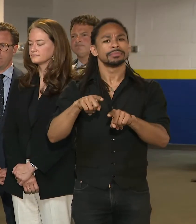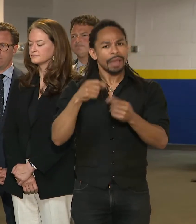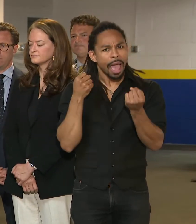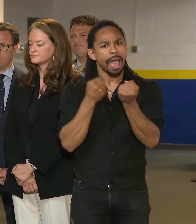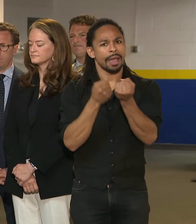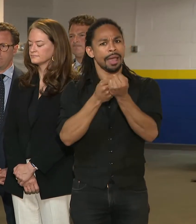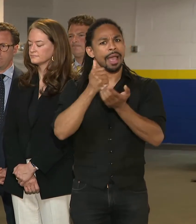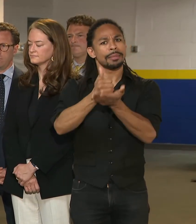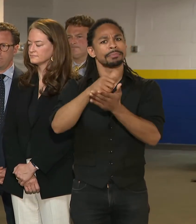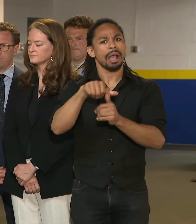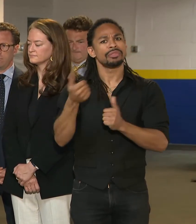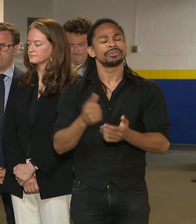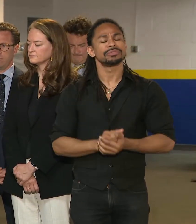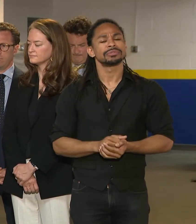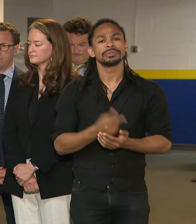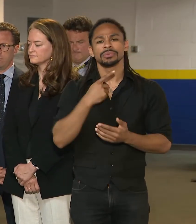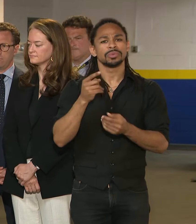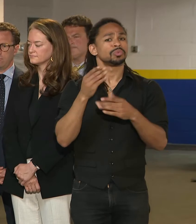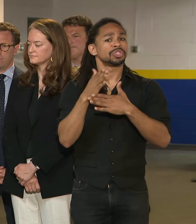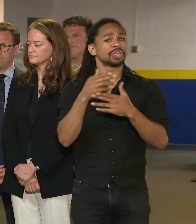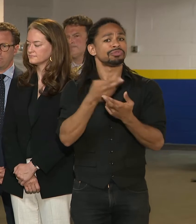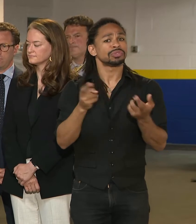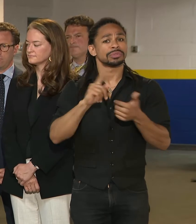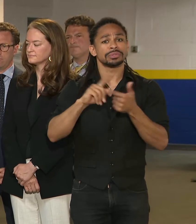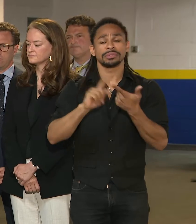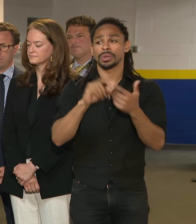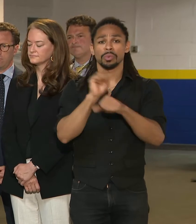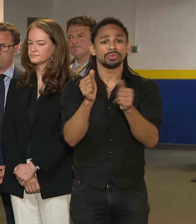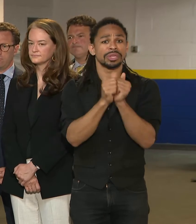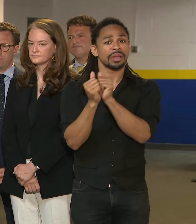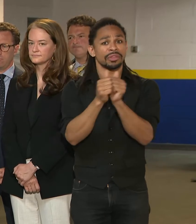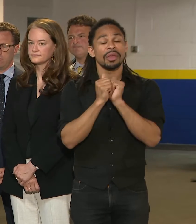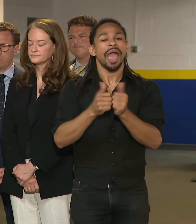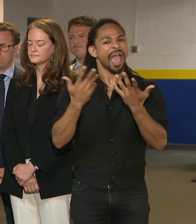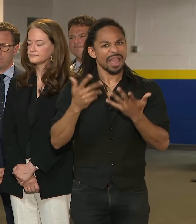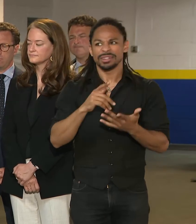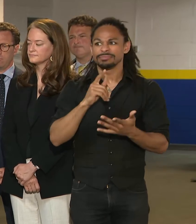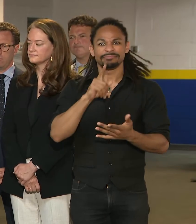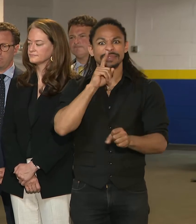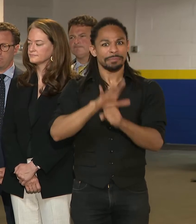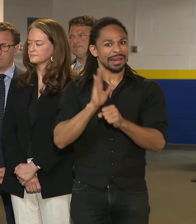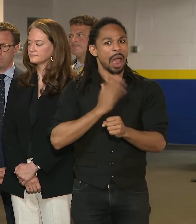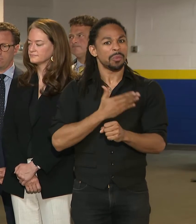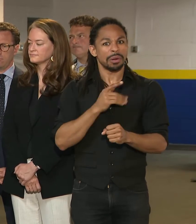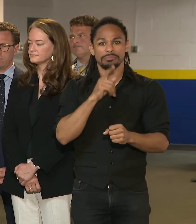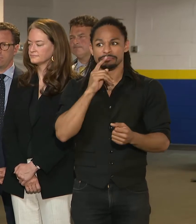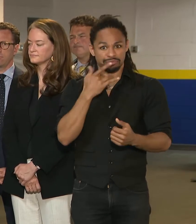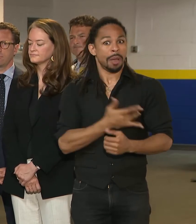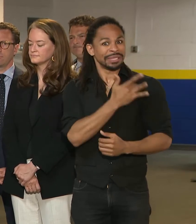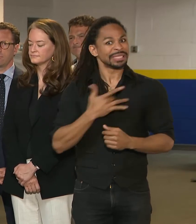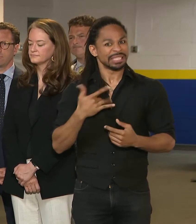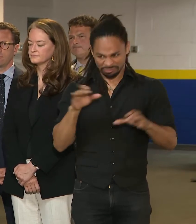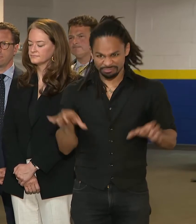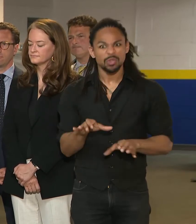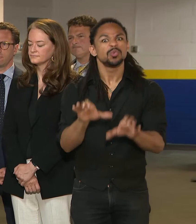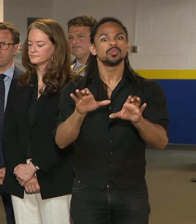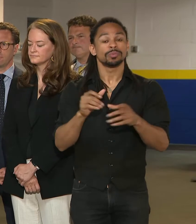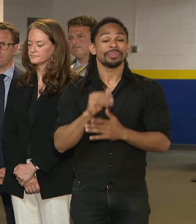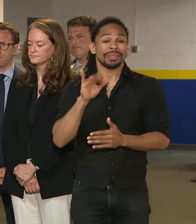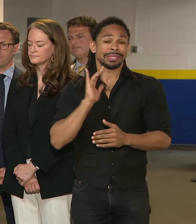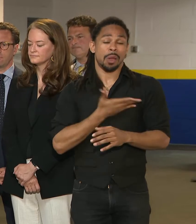resources, we work together, and we deliver on our promises. It's among our duties as civil servants and as global